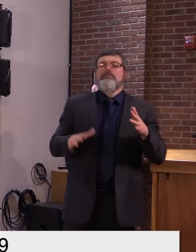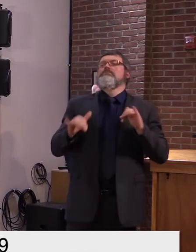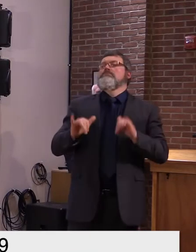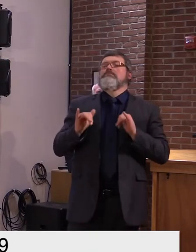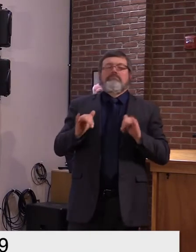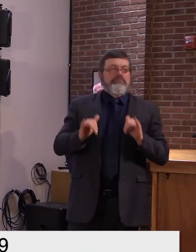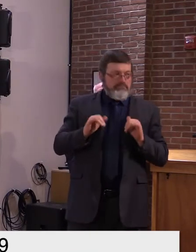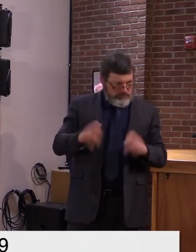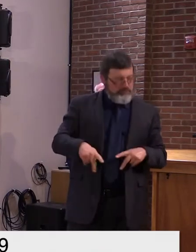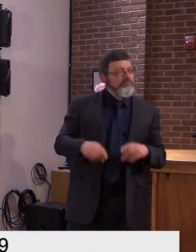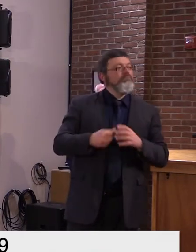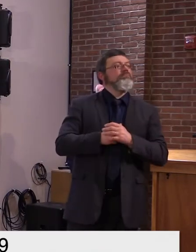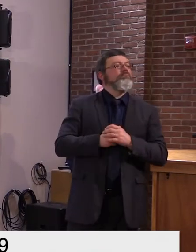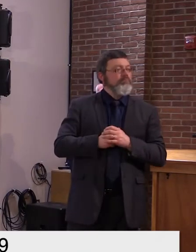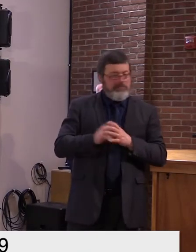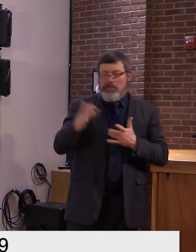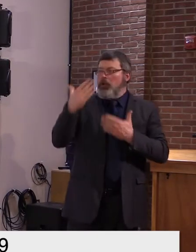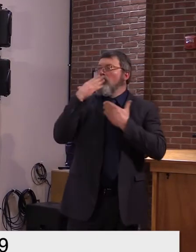Okay, thank you very much.